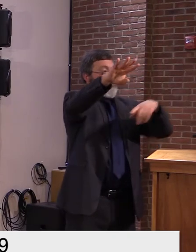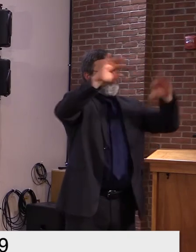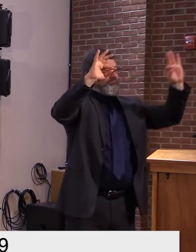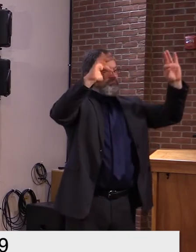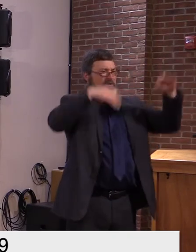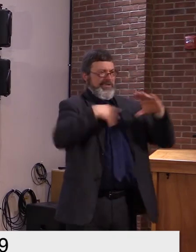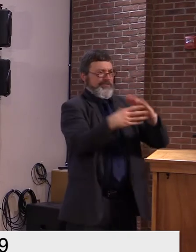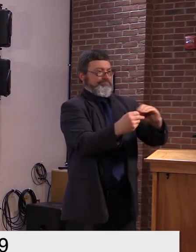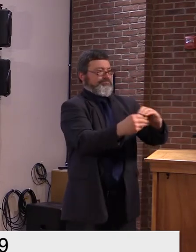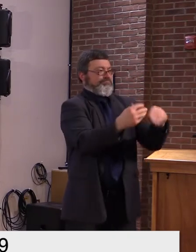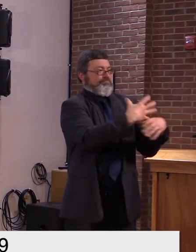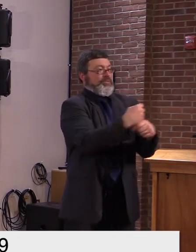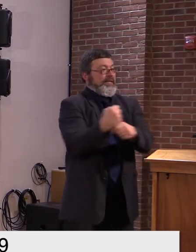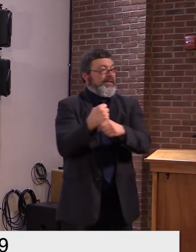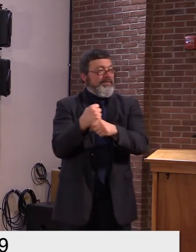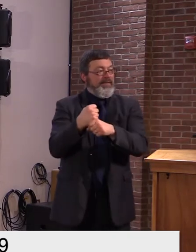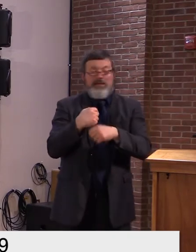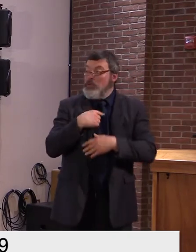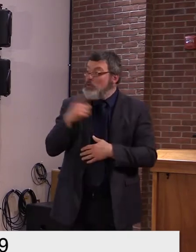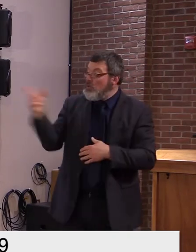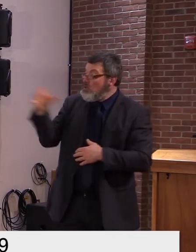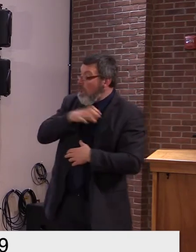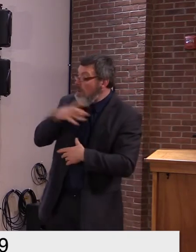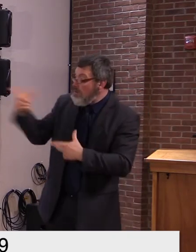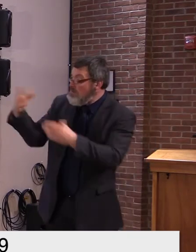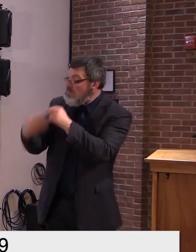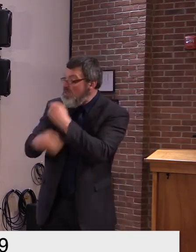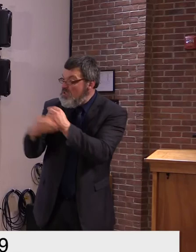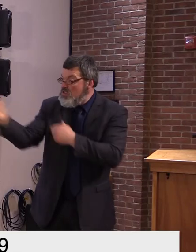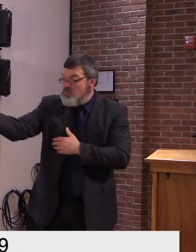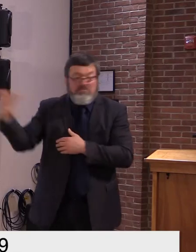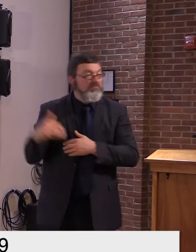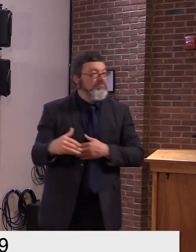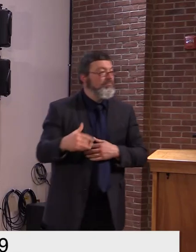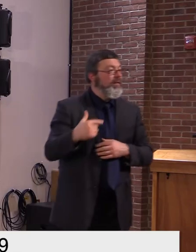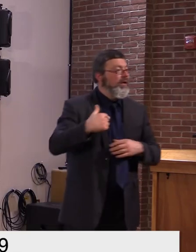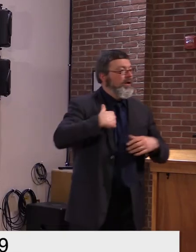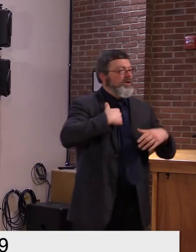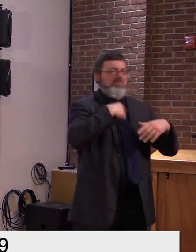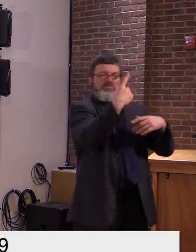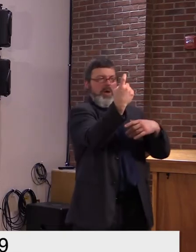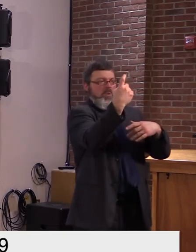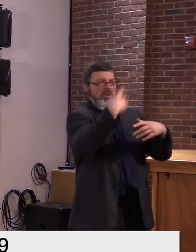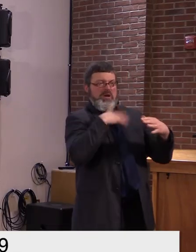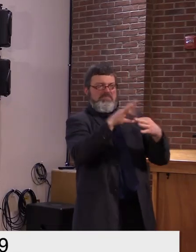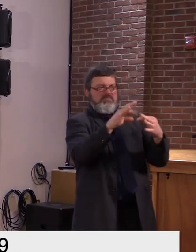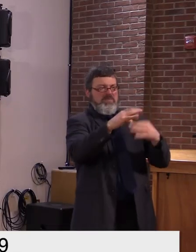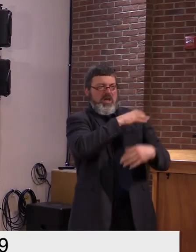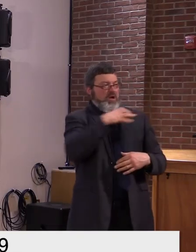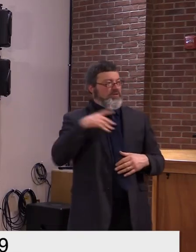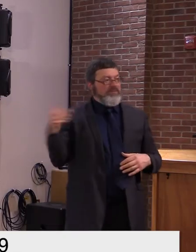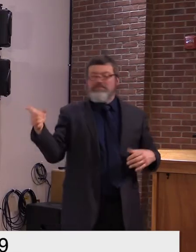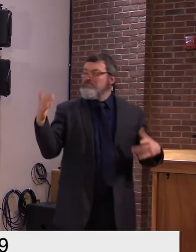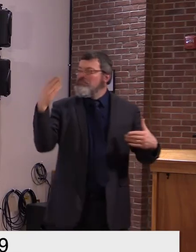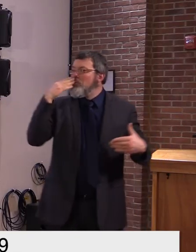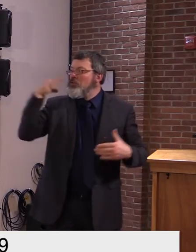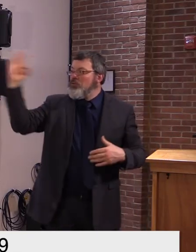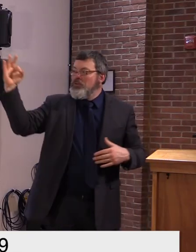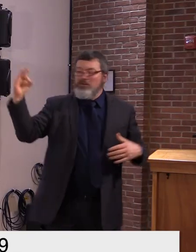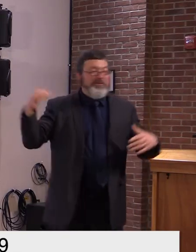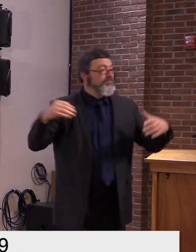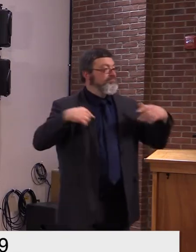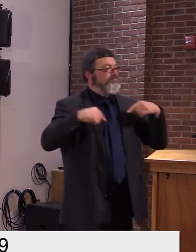Governor, I want to do one extra thank sure. you. And I want to thank all of the workers in